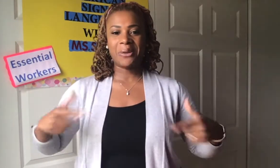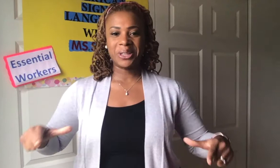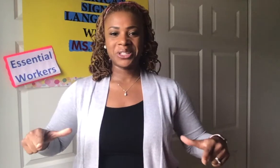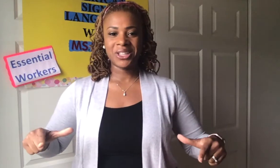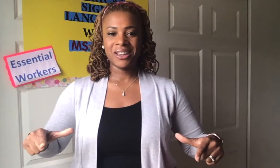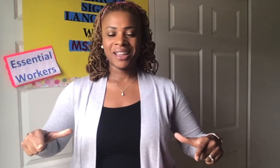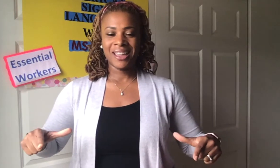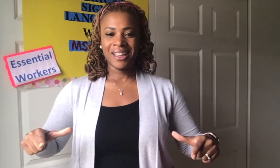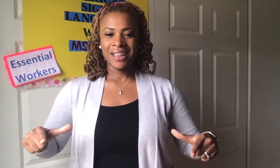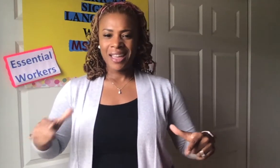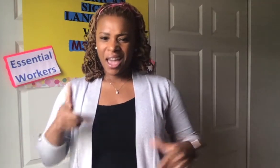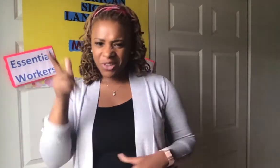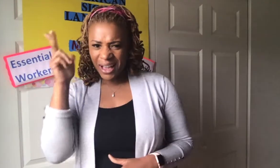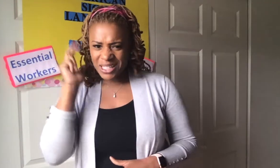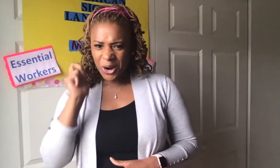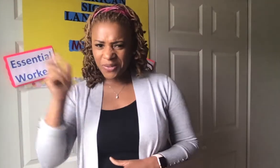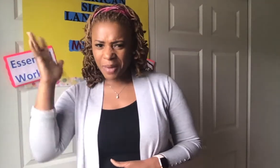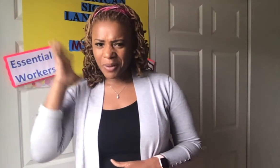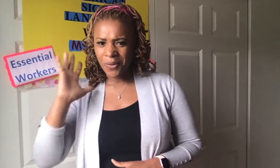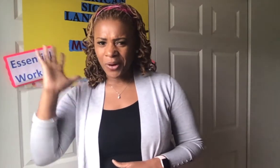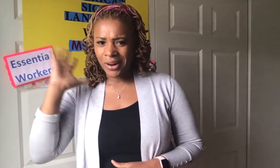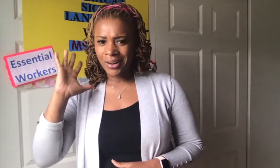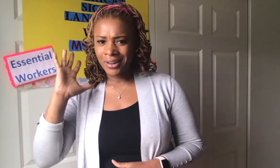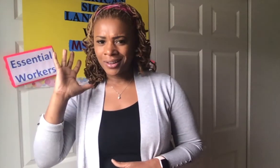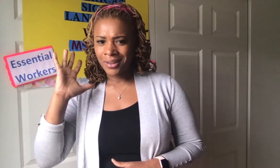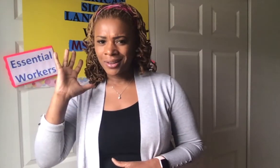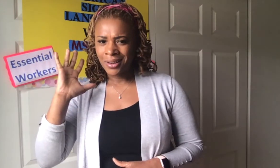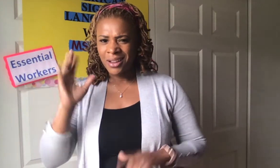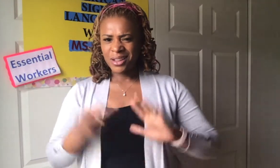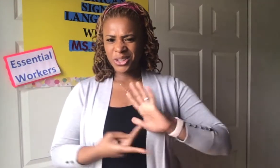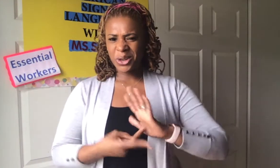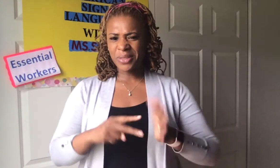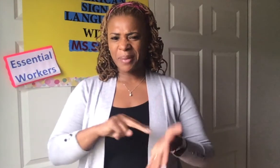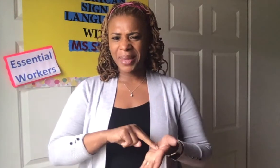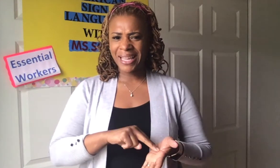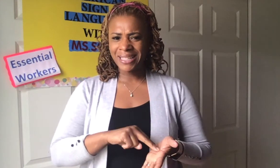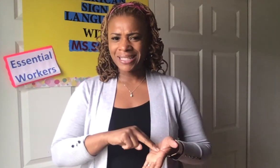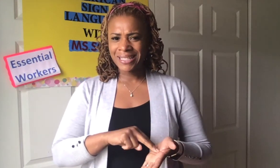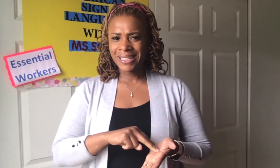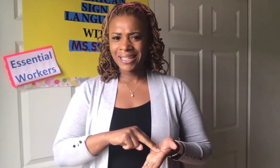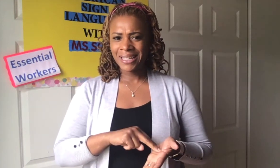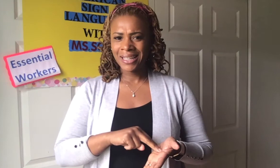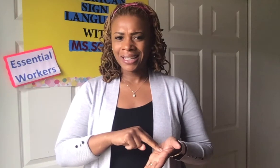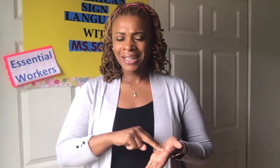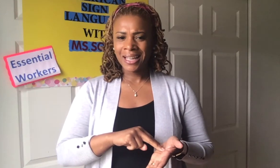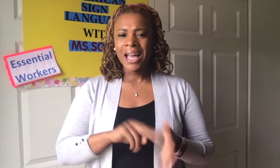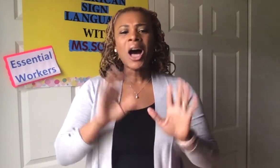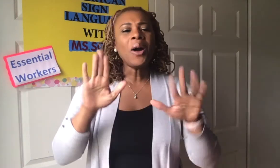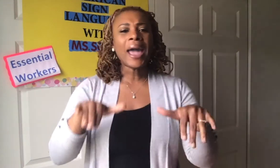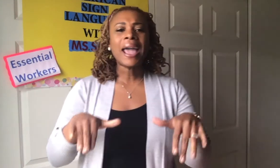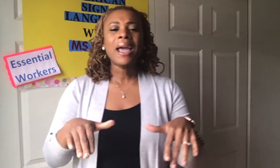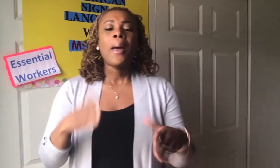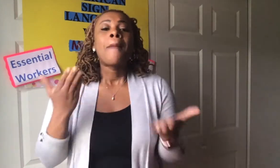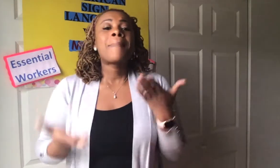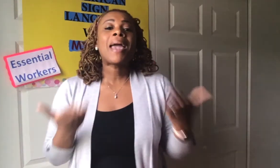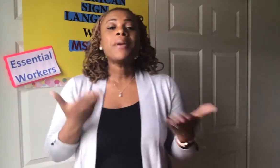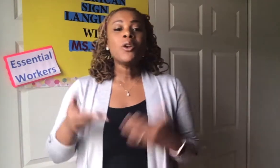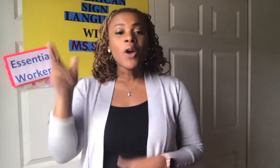Language. Have you guys heard of that before? Do you know what that means? Okay, maybe you've heard